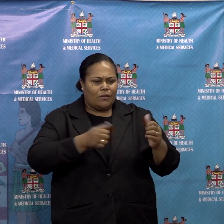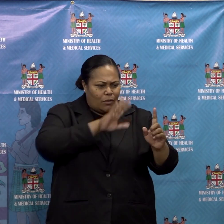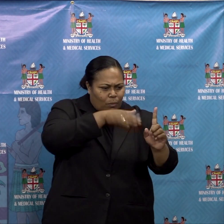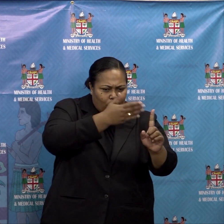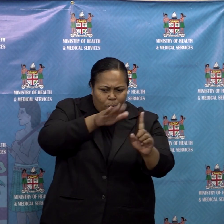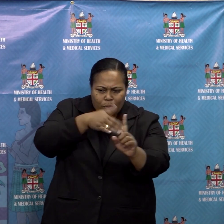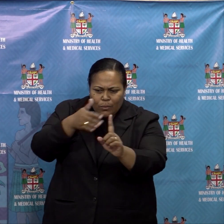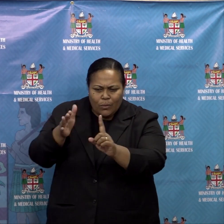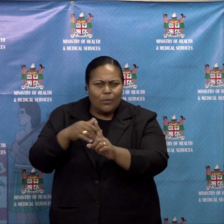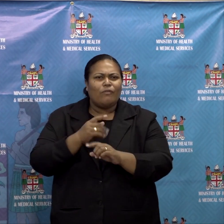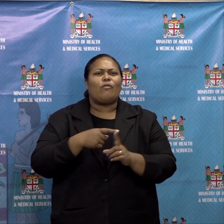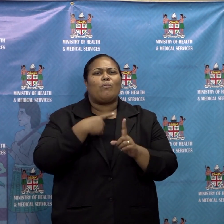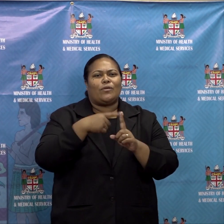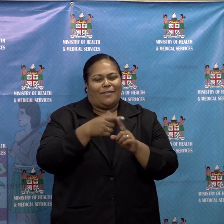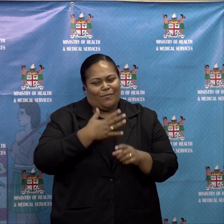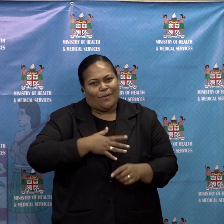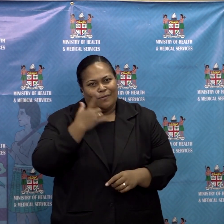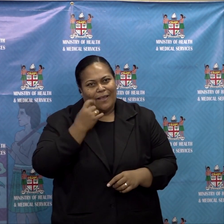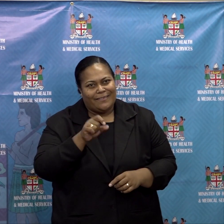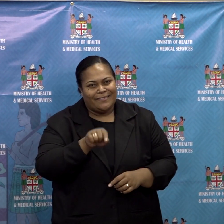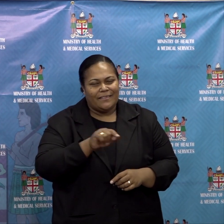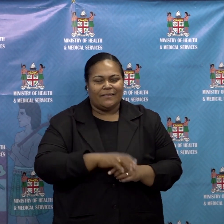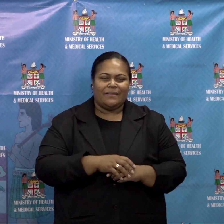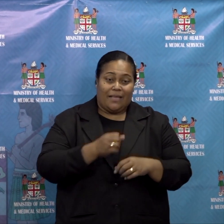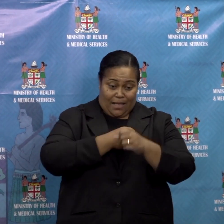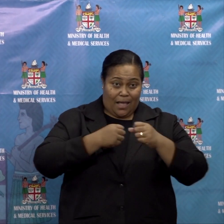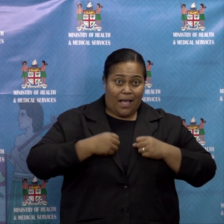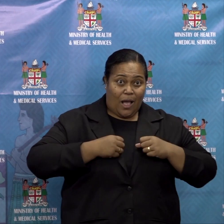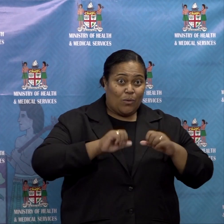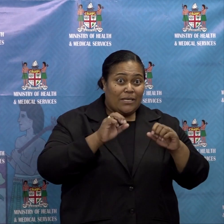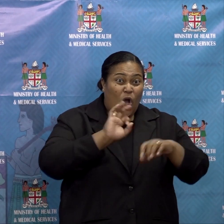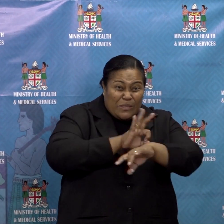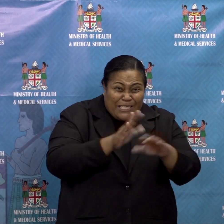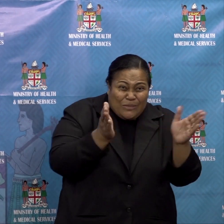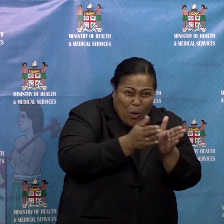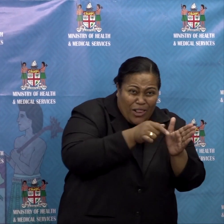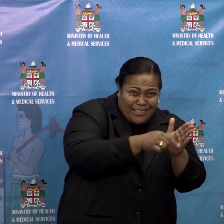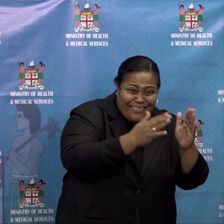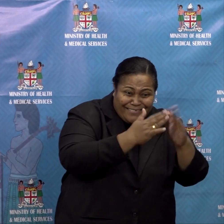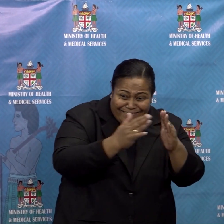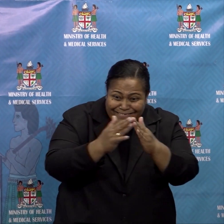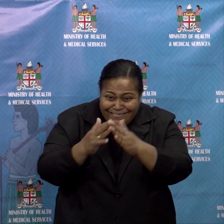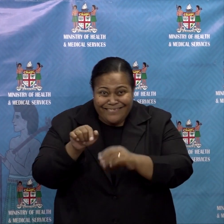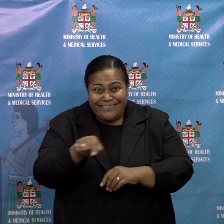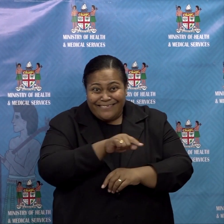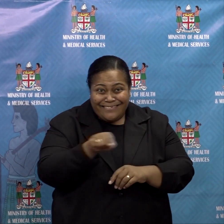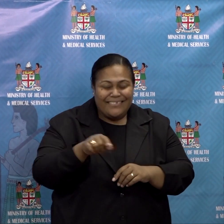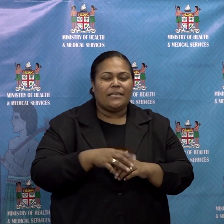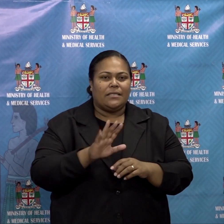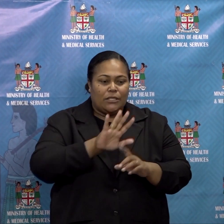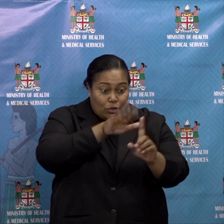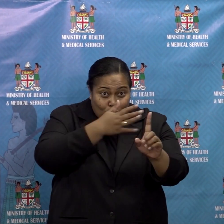positive cases. Our stationary clinics, our mobile clinics, as well as our targeted screening